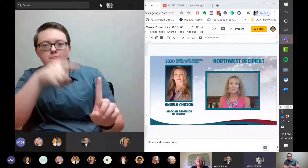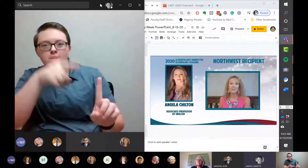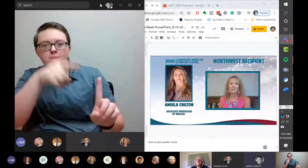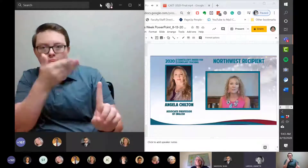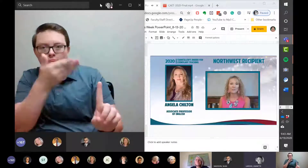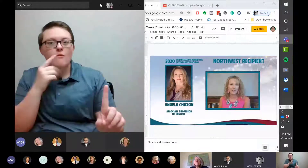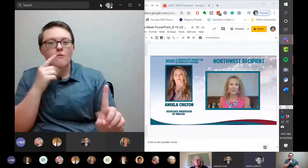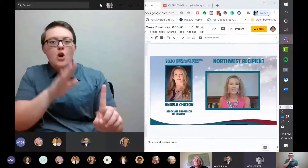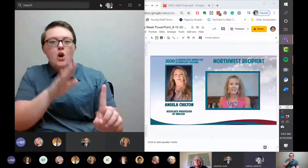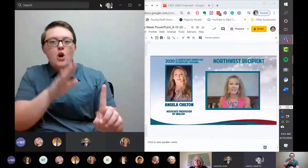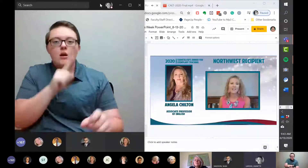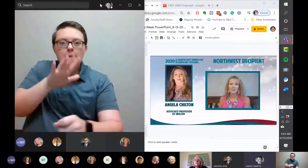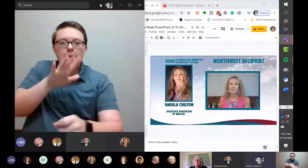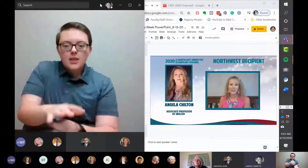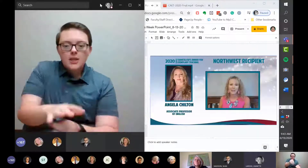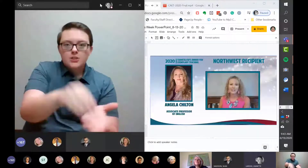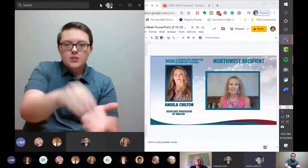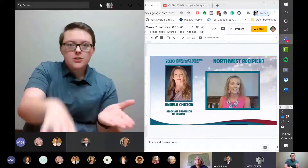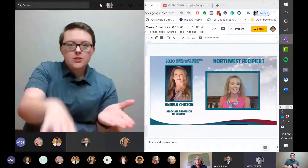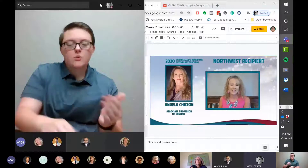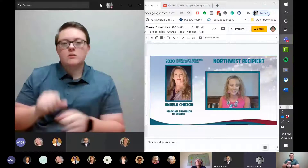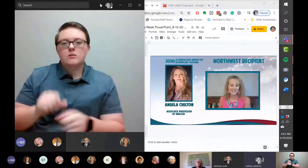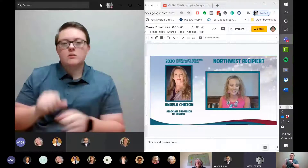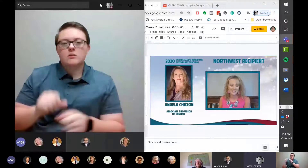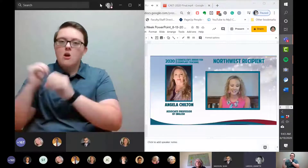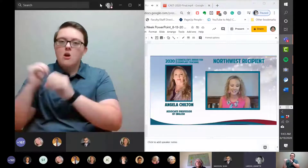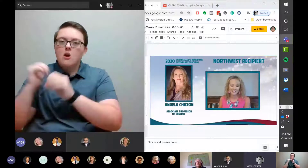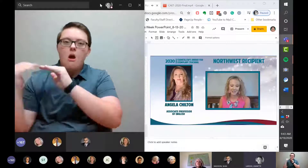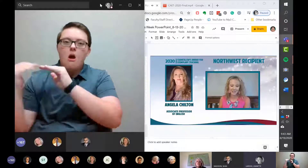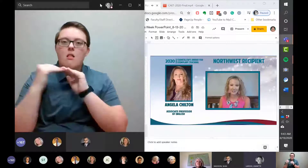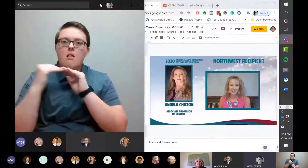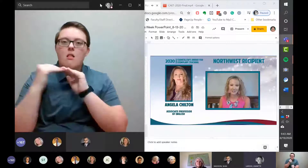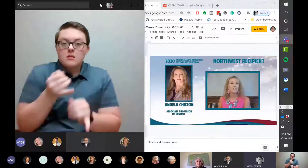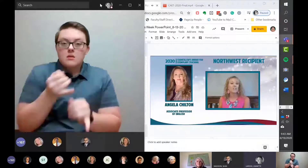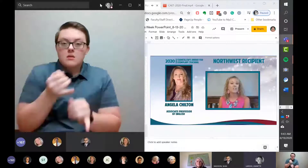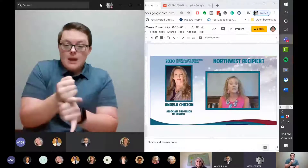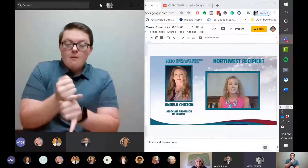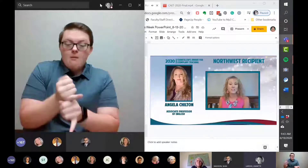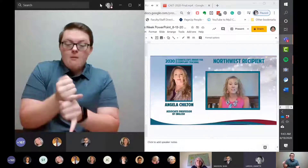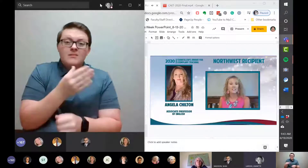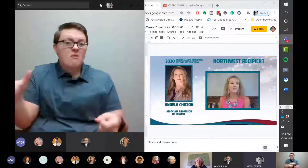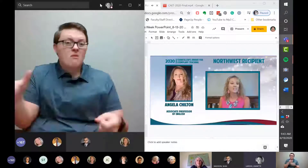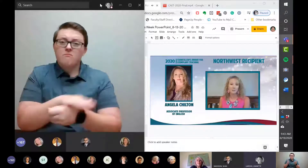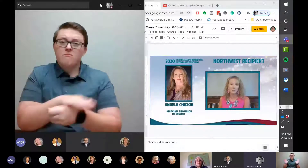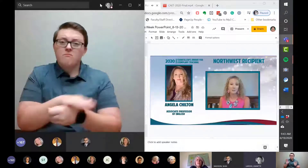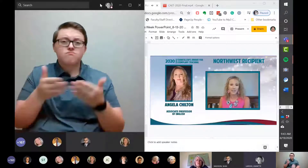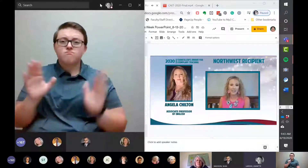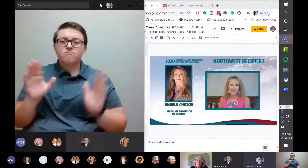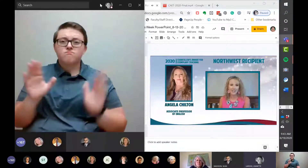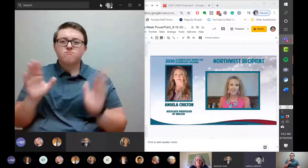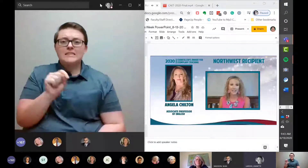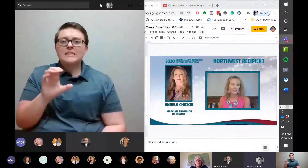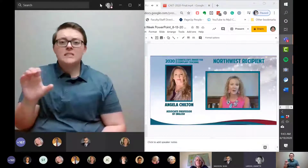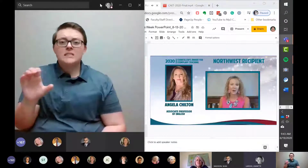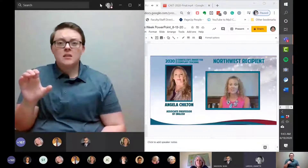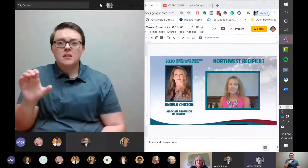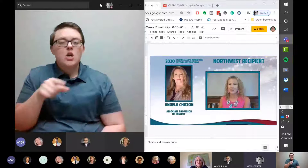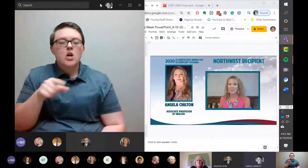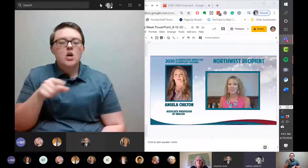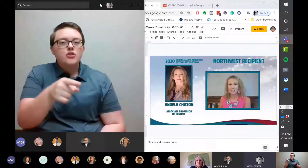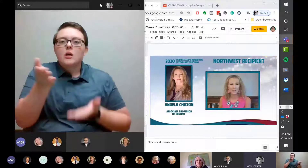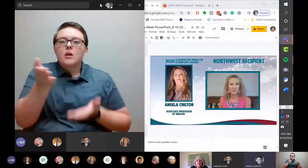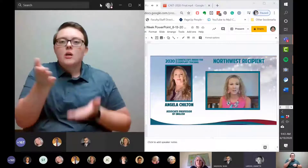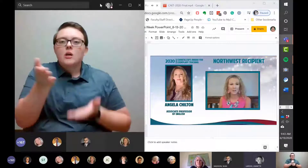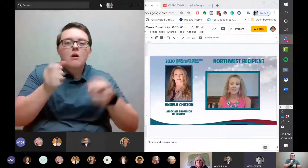students, to her colleagues, to her campus, and to TCC as a whole. She has served us in so many capacities, from